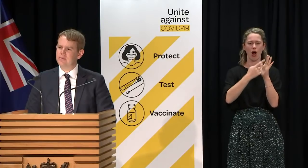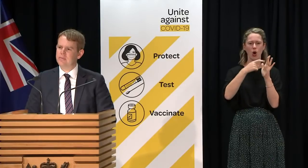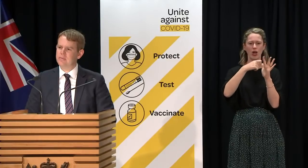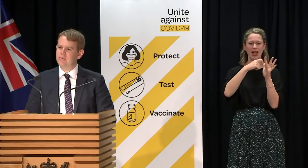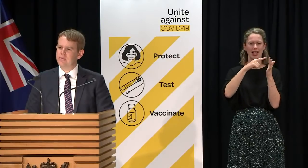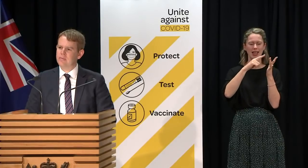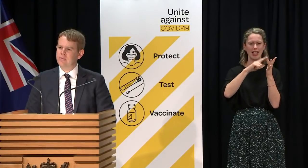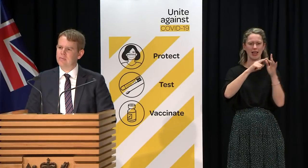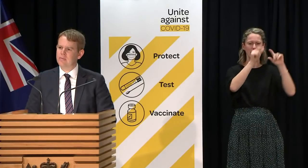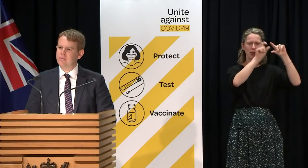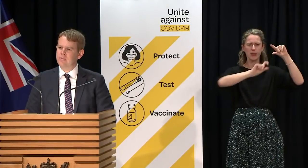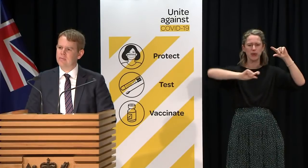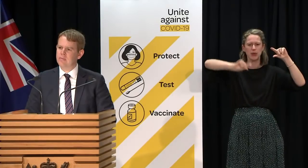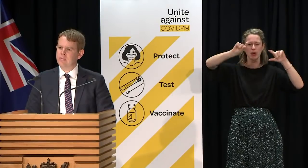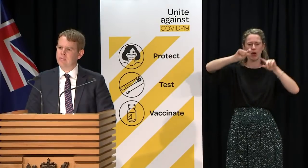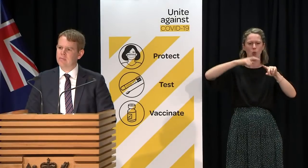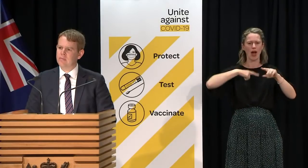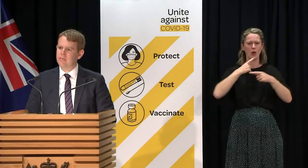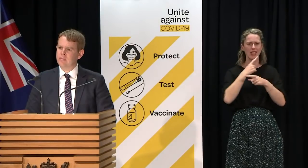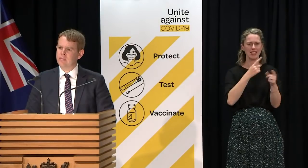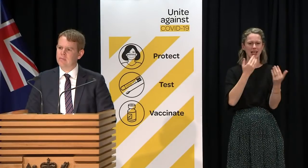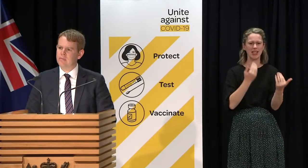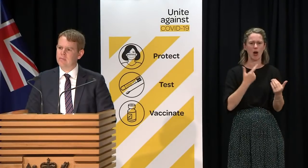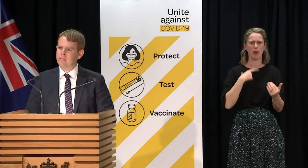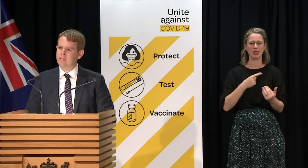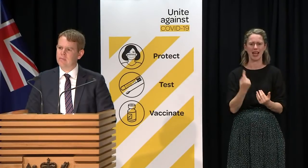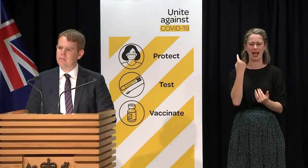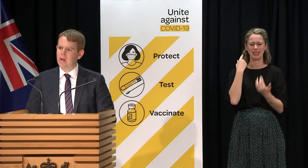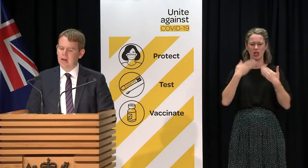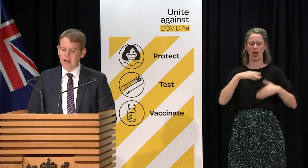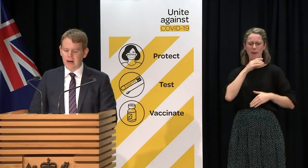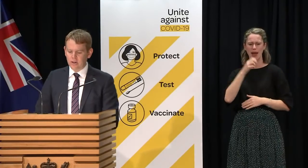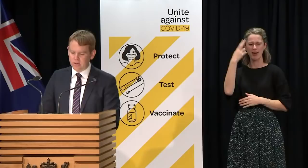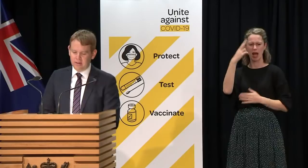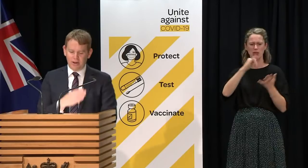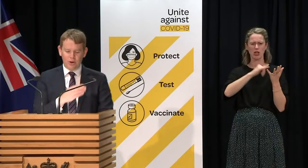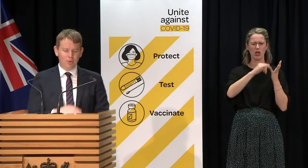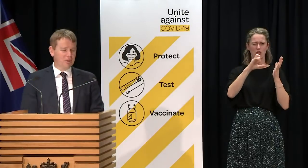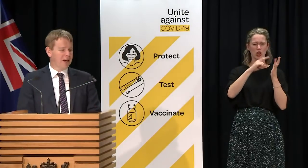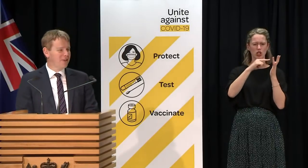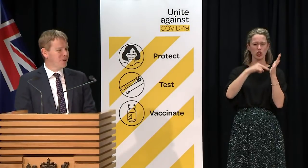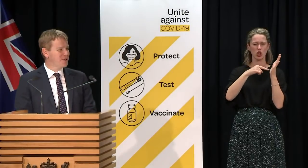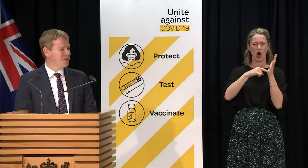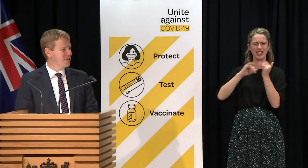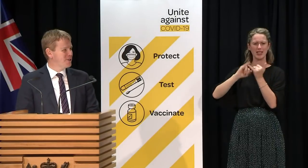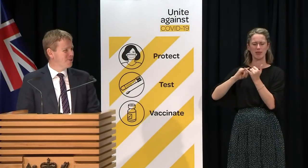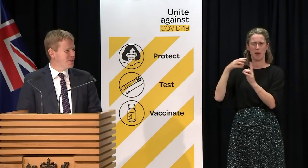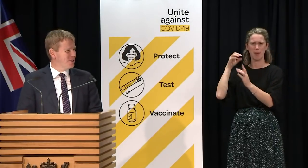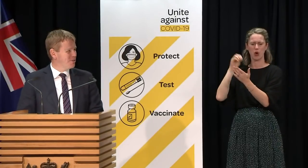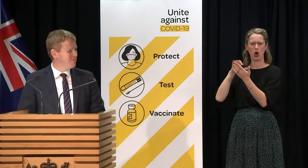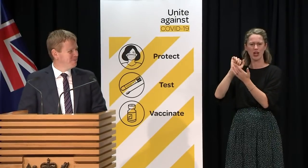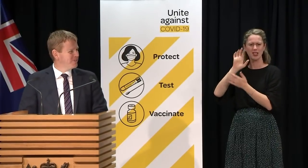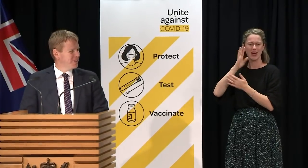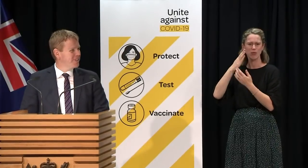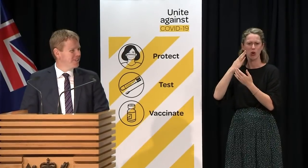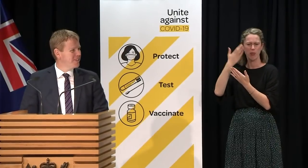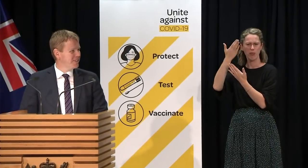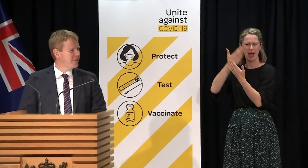only announcing it now when Scott Simpson had it on his Facebook page last night? Look, I'll hand that one to the Director